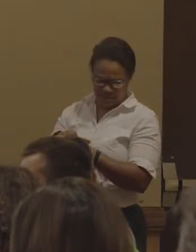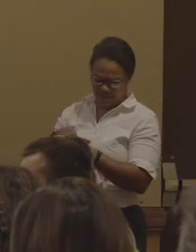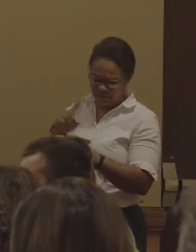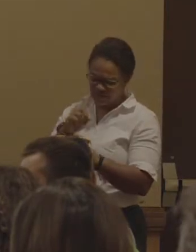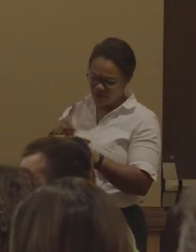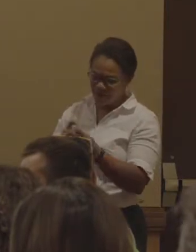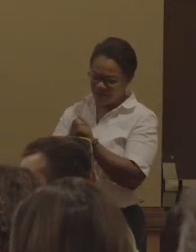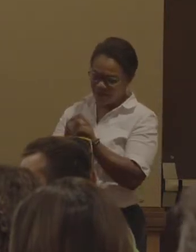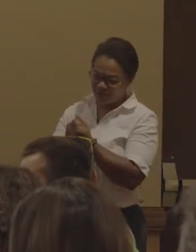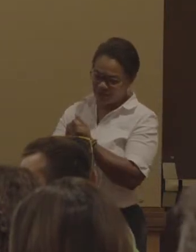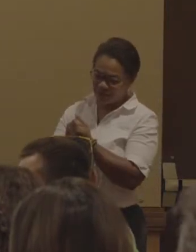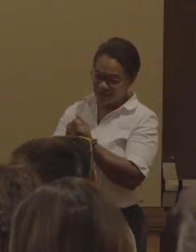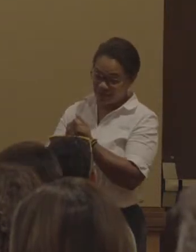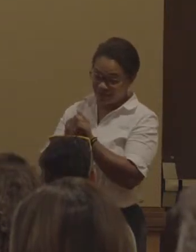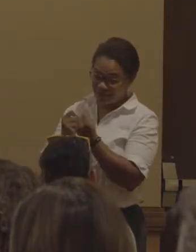Village area,